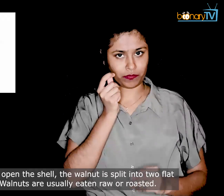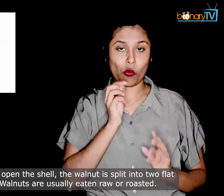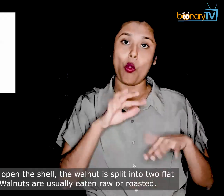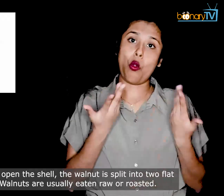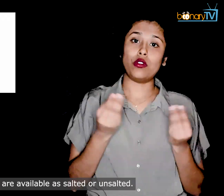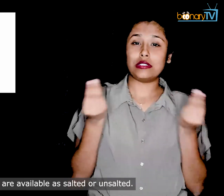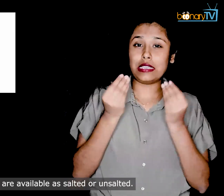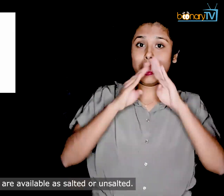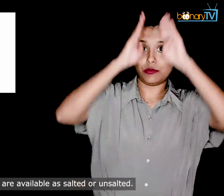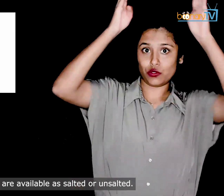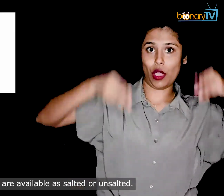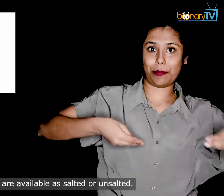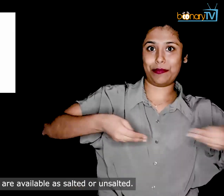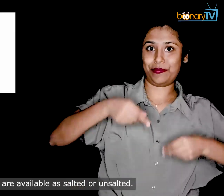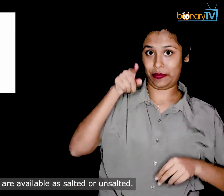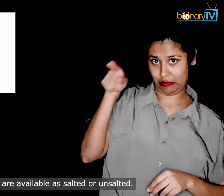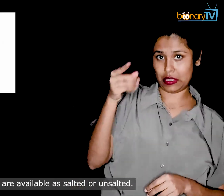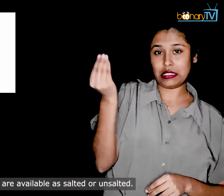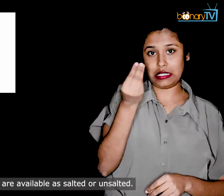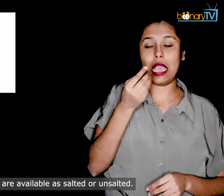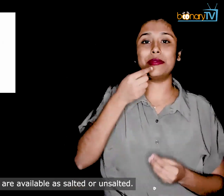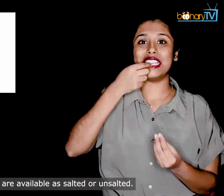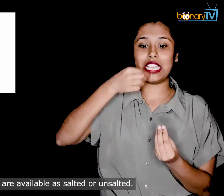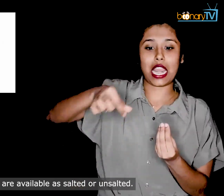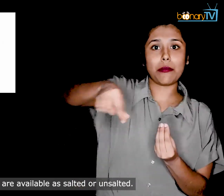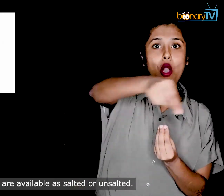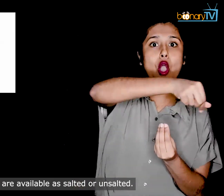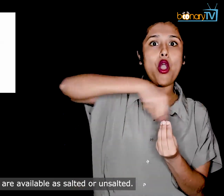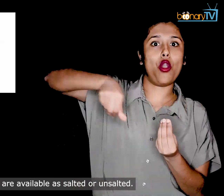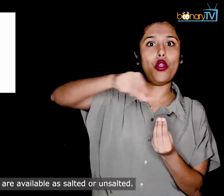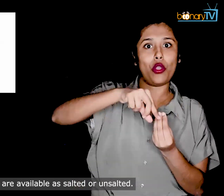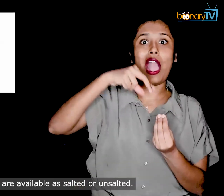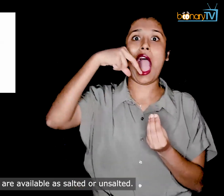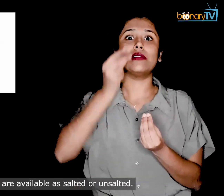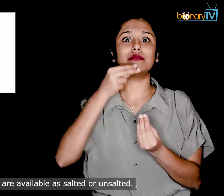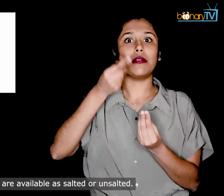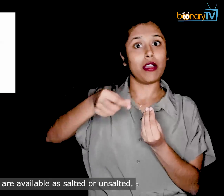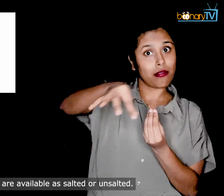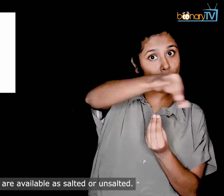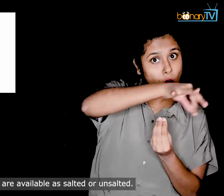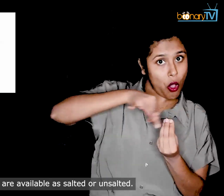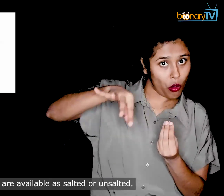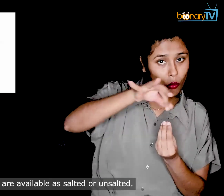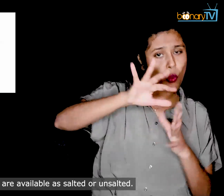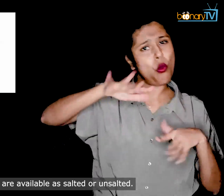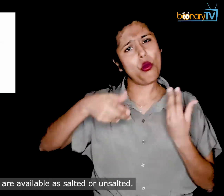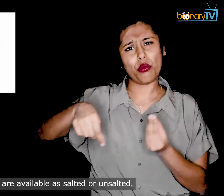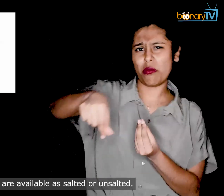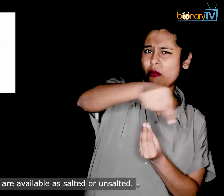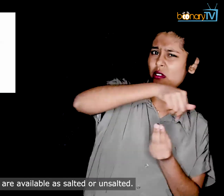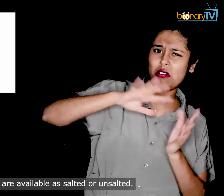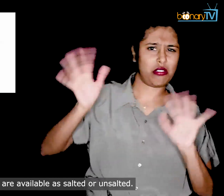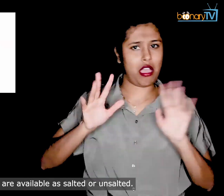they are available as salted or unsalted